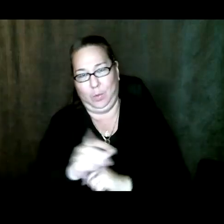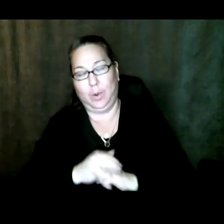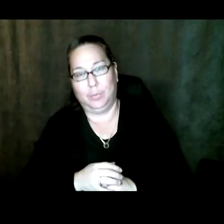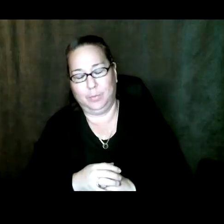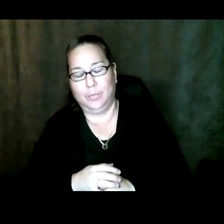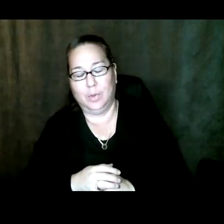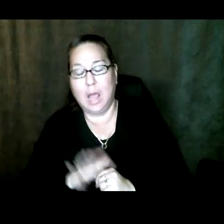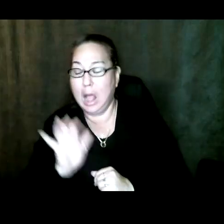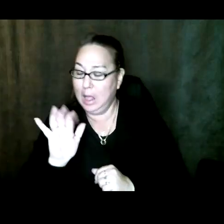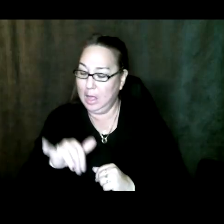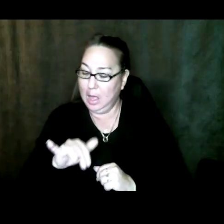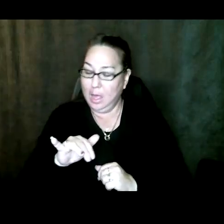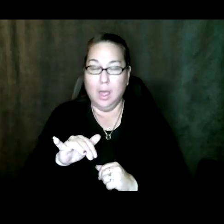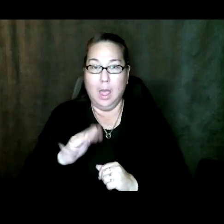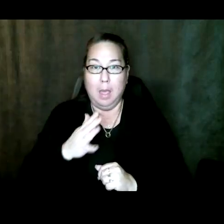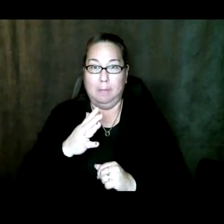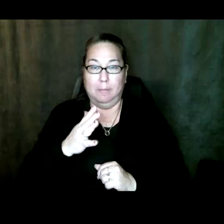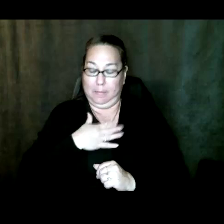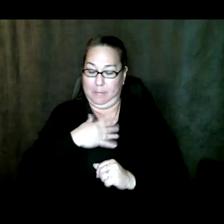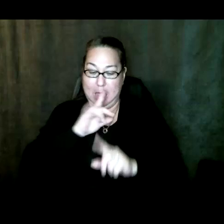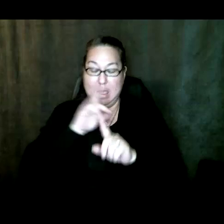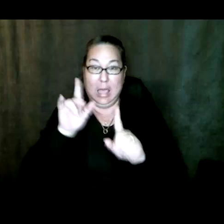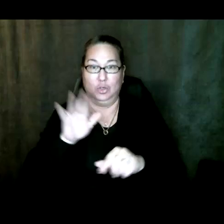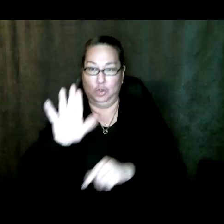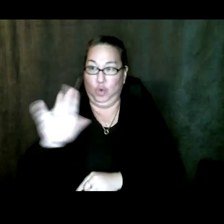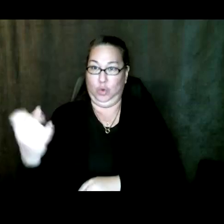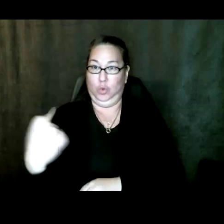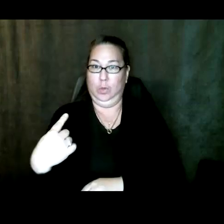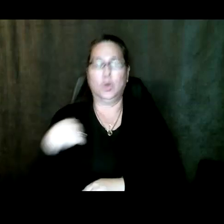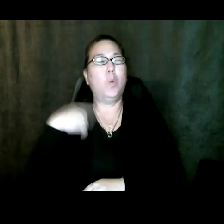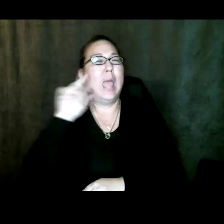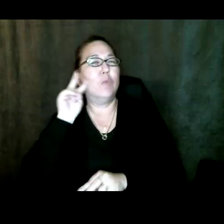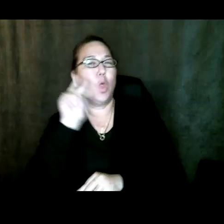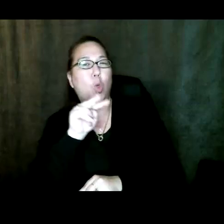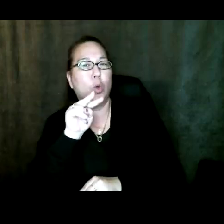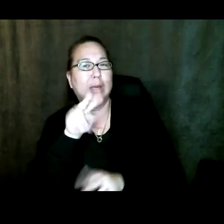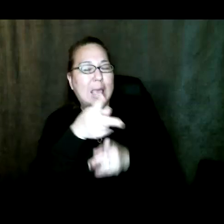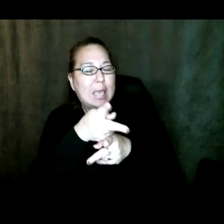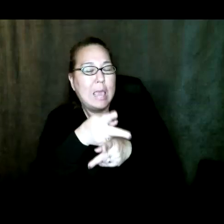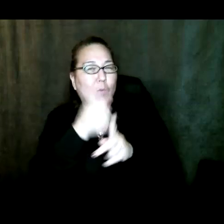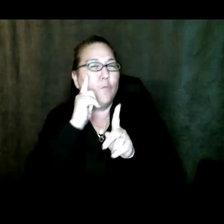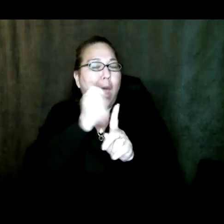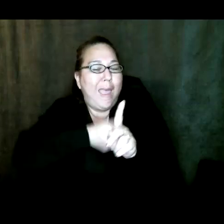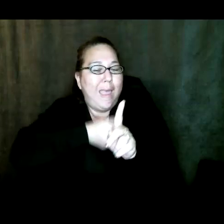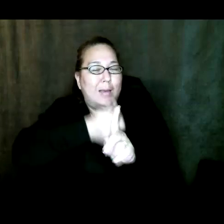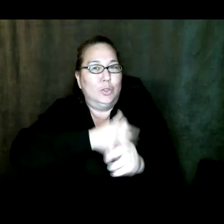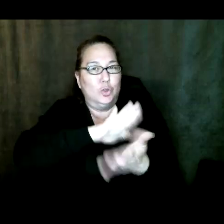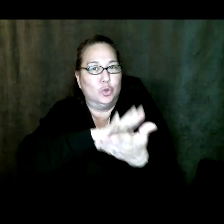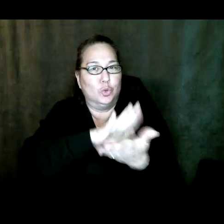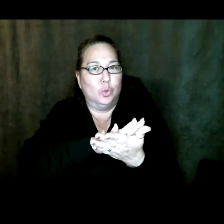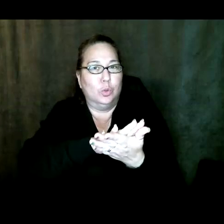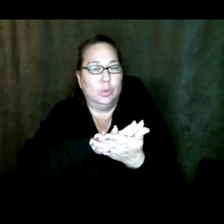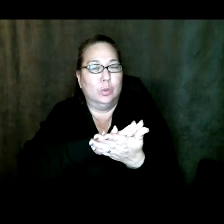so in a way, my answer to your question is we have to look very carefully at every school. Going up a point and then down a point,